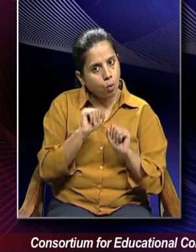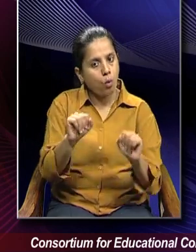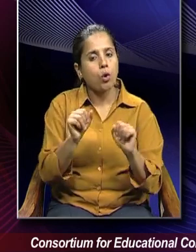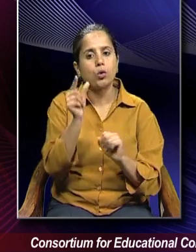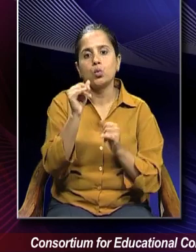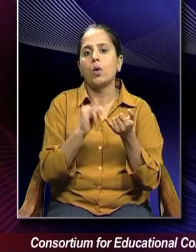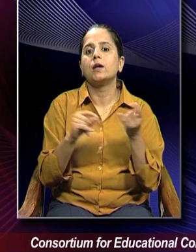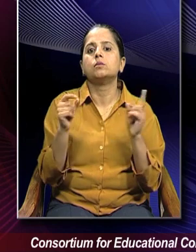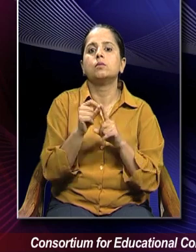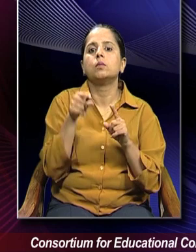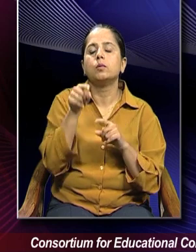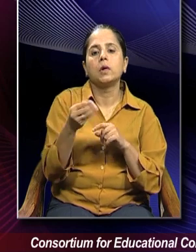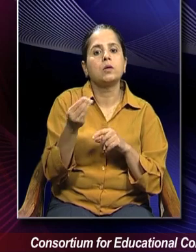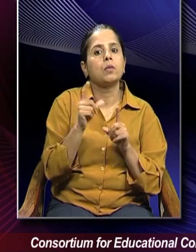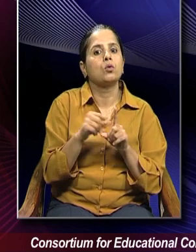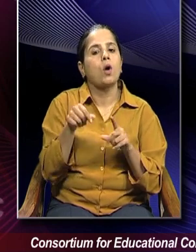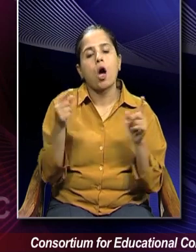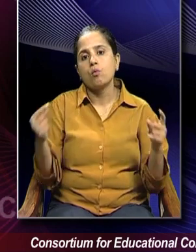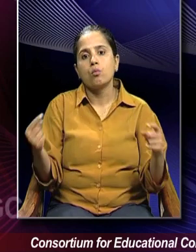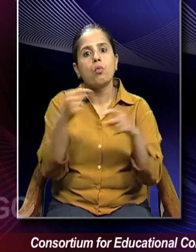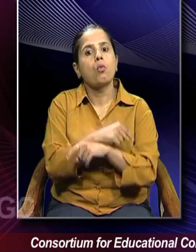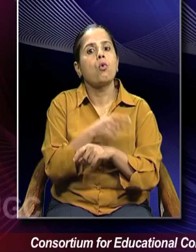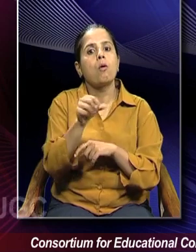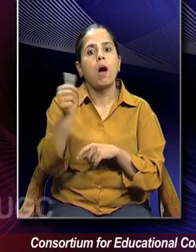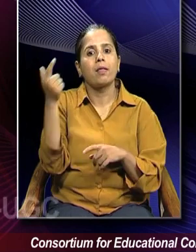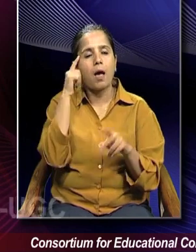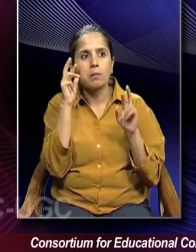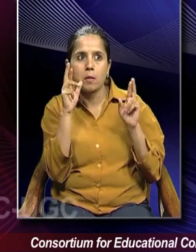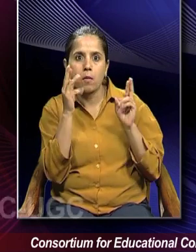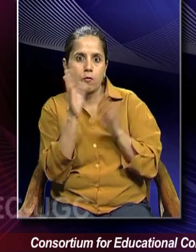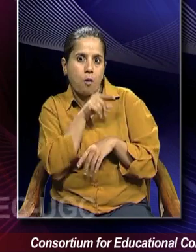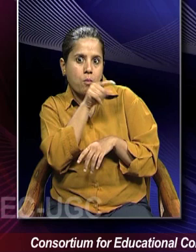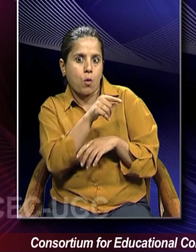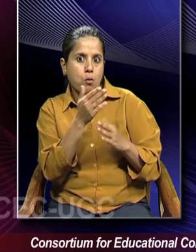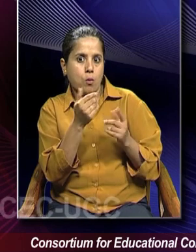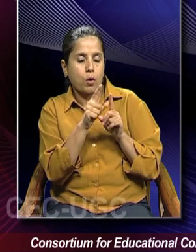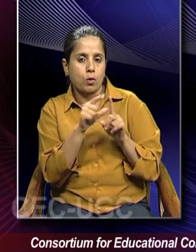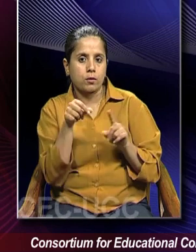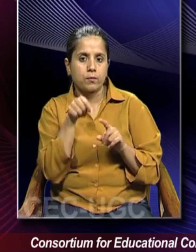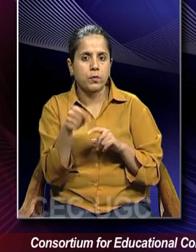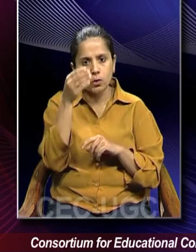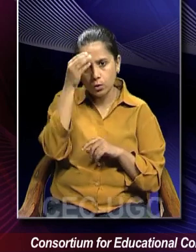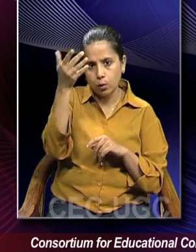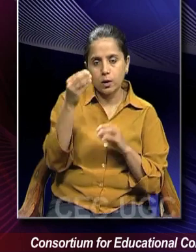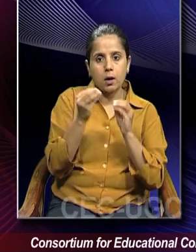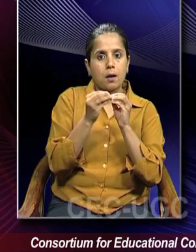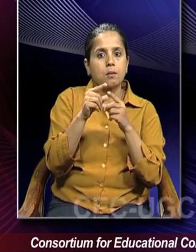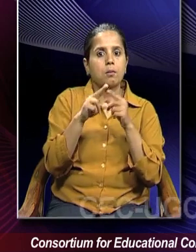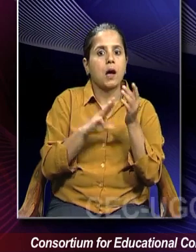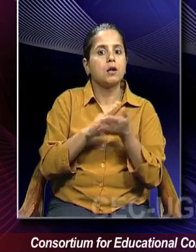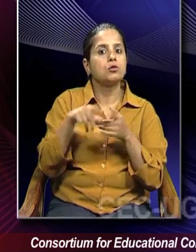USP by doing something opposite to what others are expecting from you. So, while the concept of benchmarking is